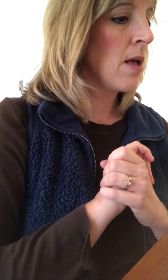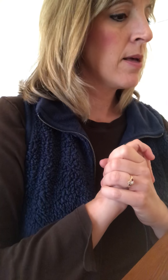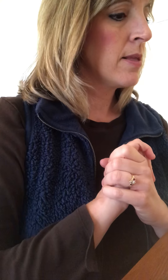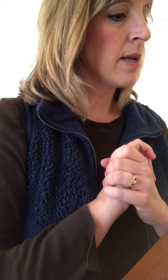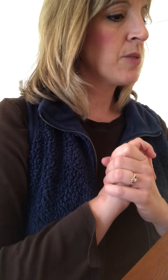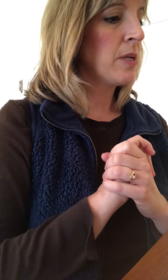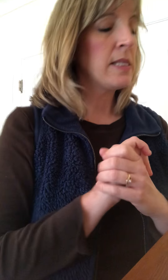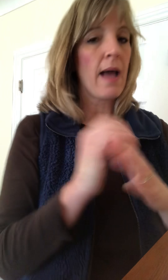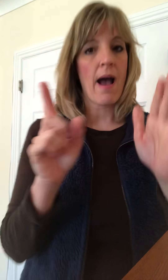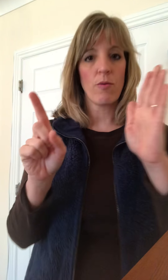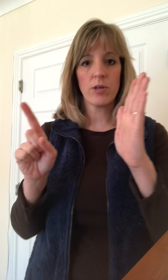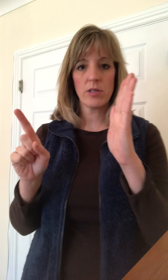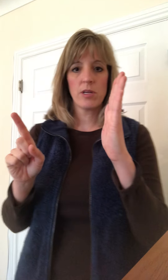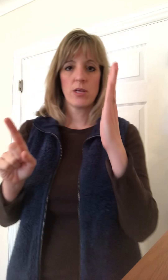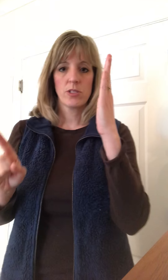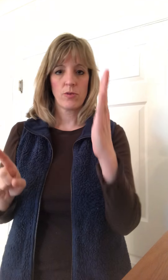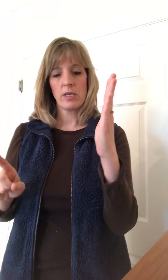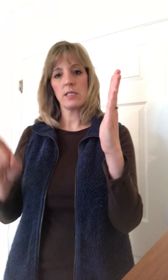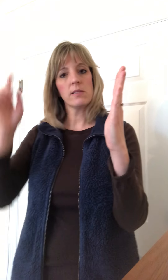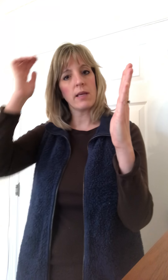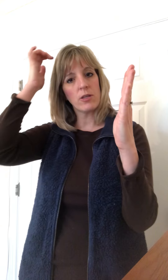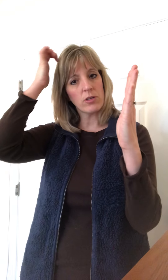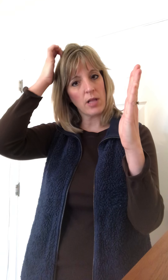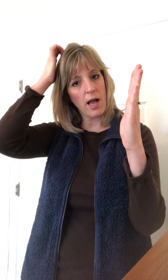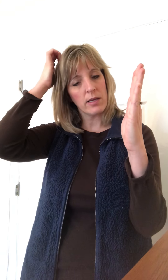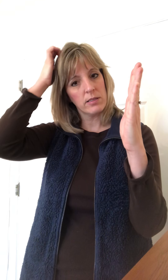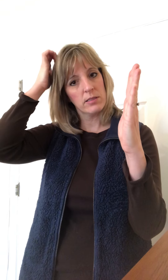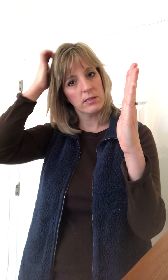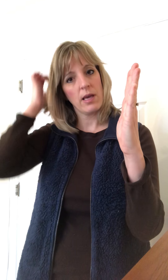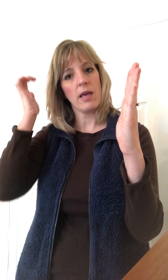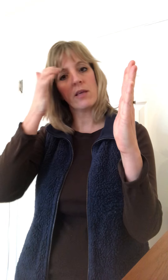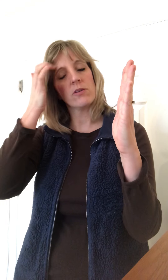The next one is hour. So this is like your clock, okay? Your